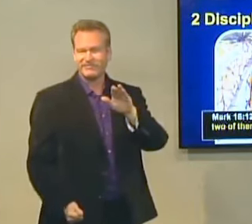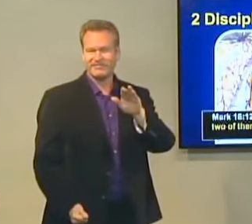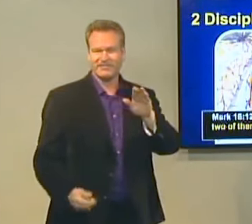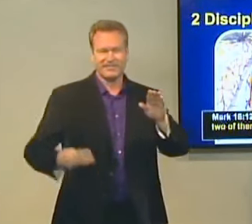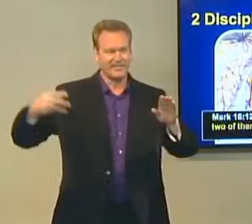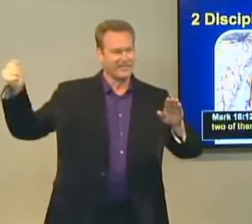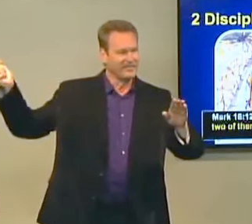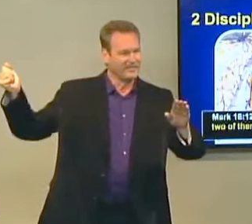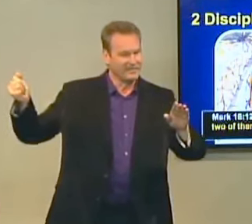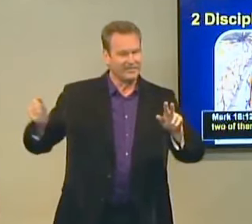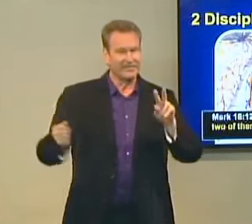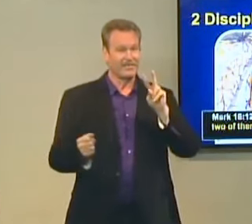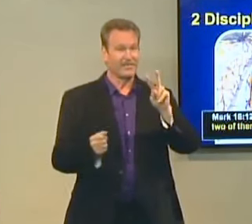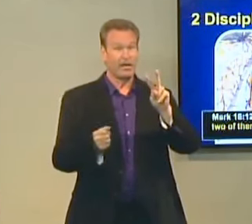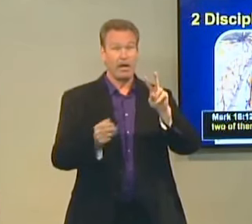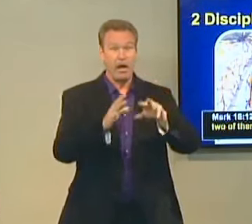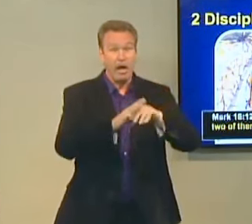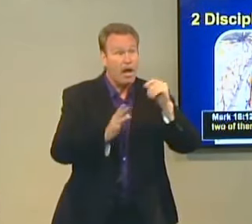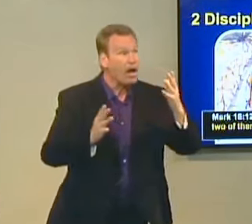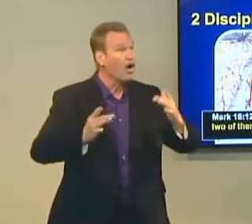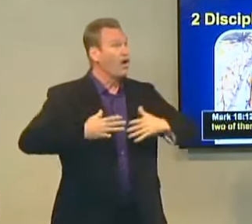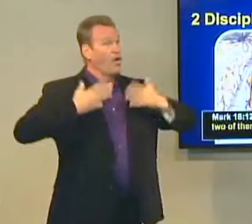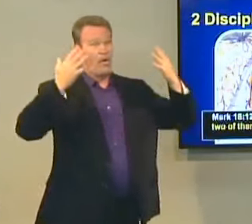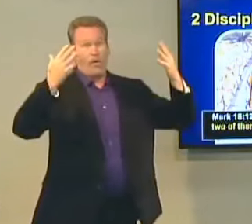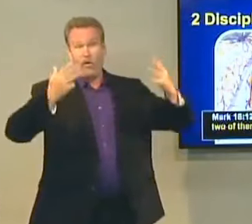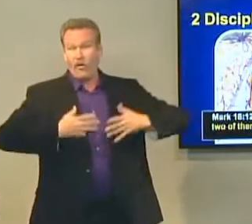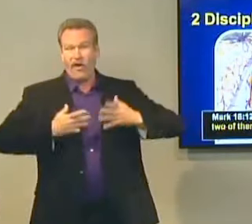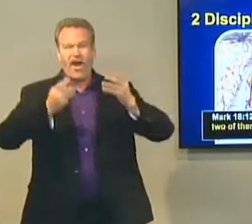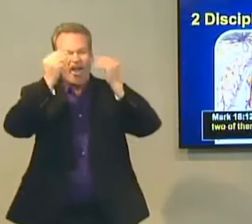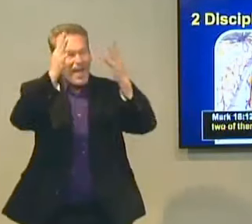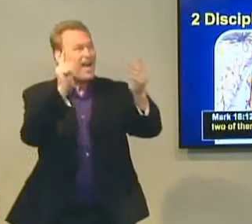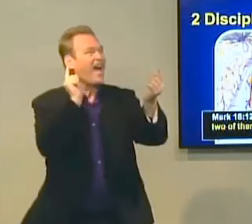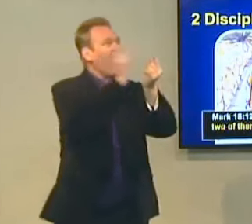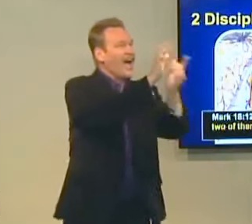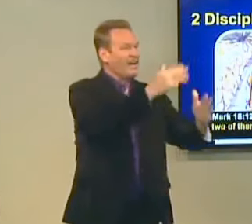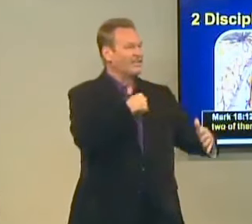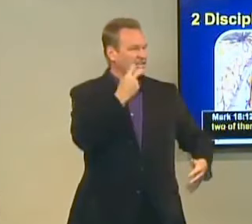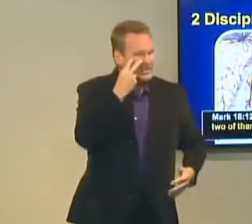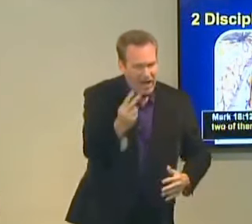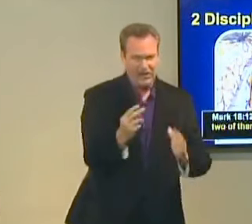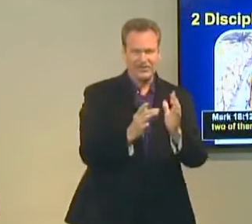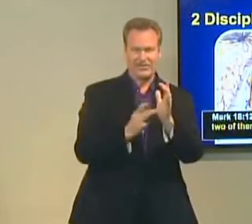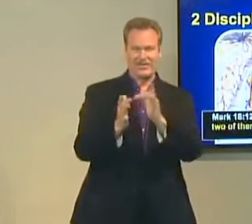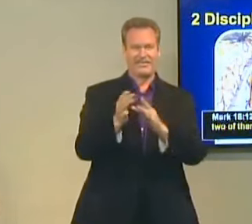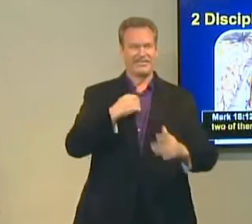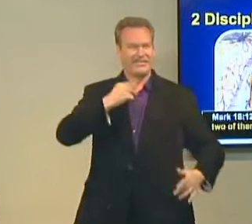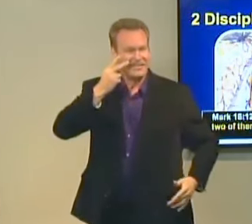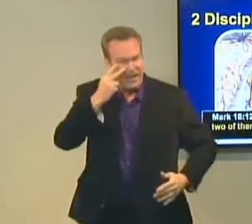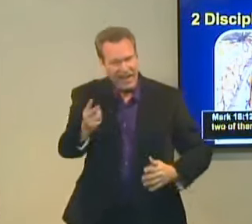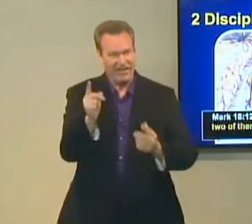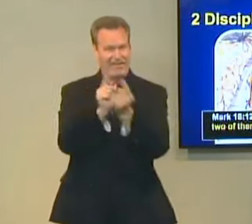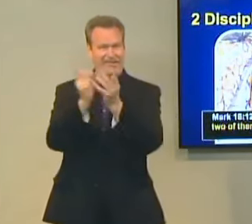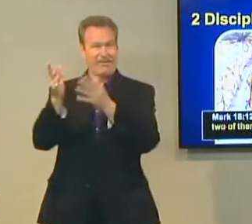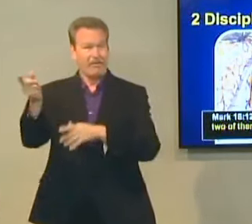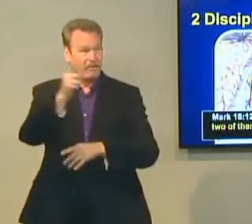Was completely. Just a fulfillment of Jesus Christ. And then Jesus disappeared. And so those two disciples. Were filled with joy. And they informed the other disciples.